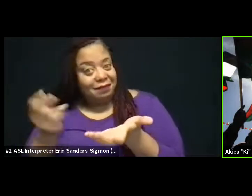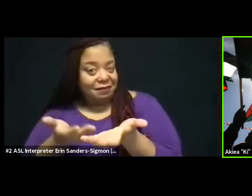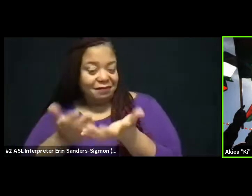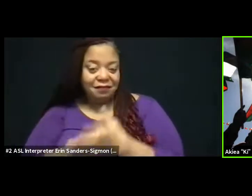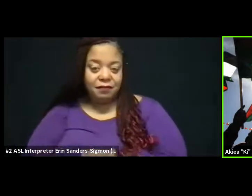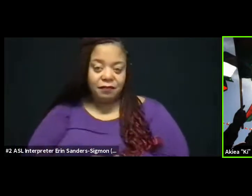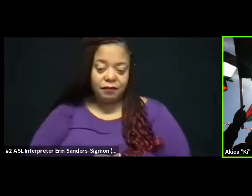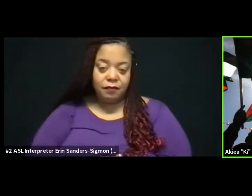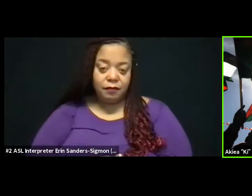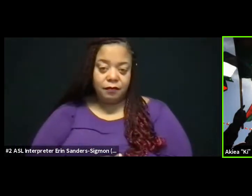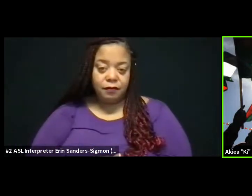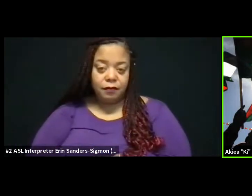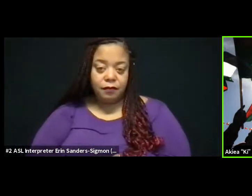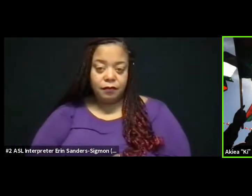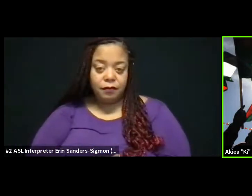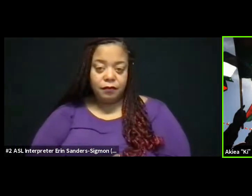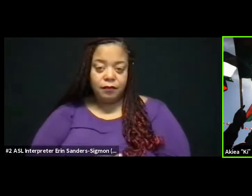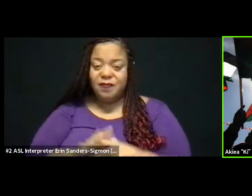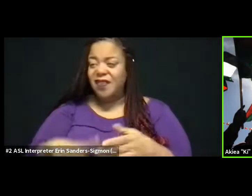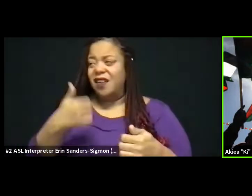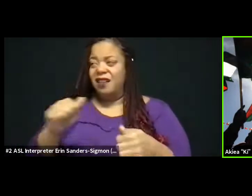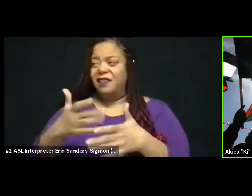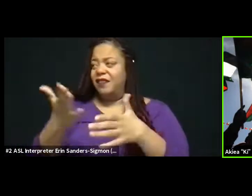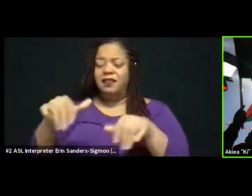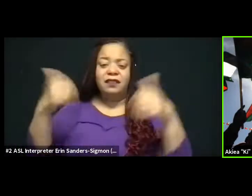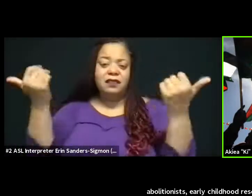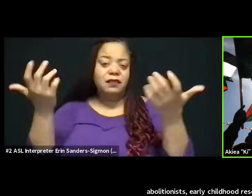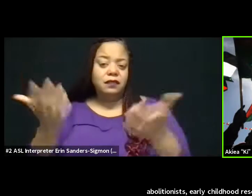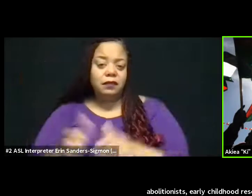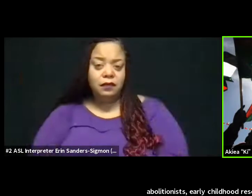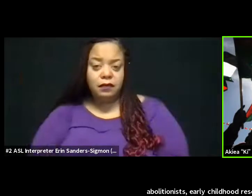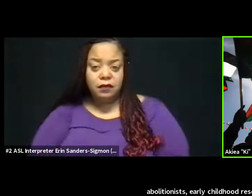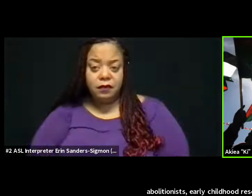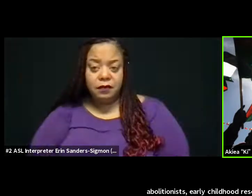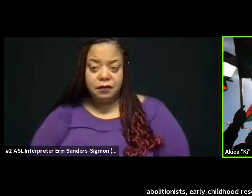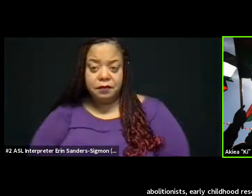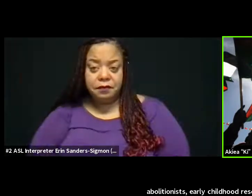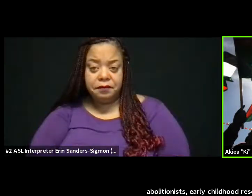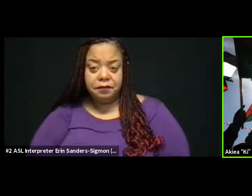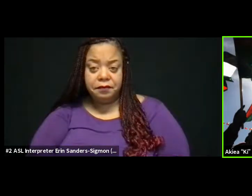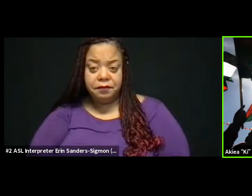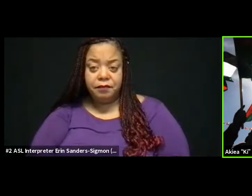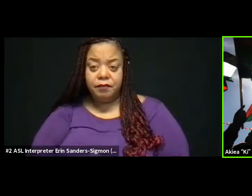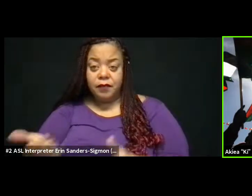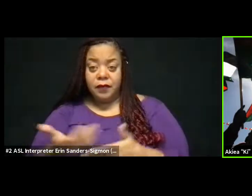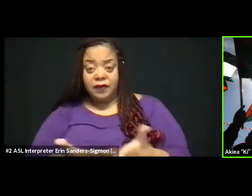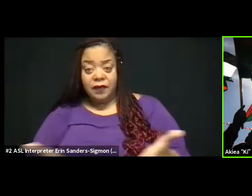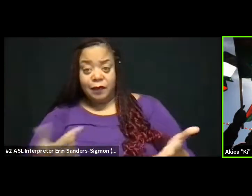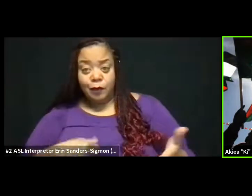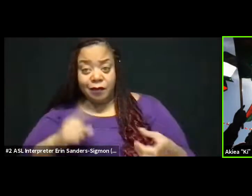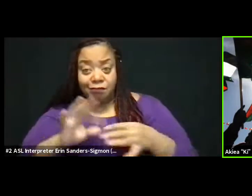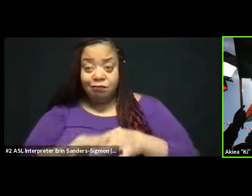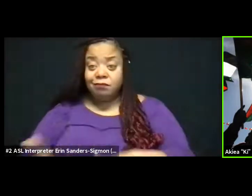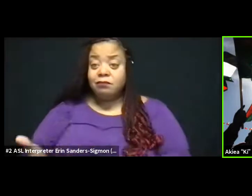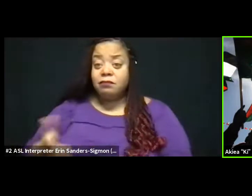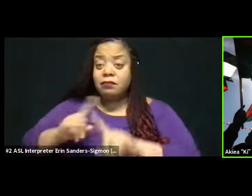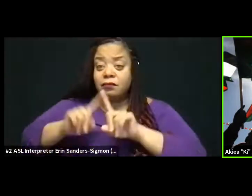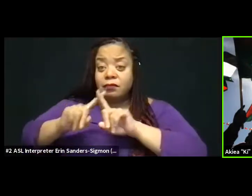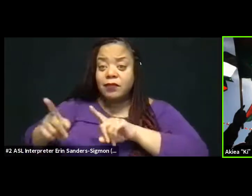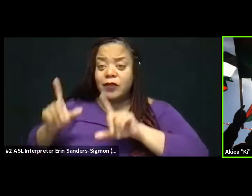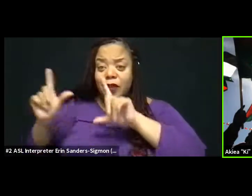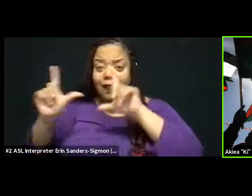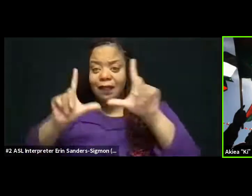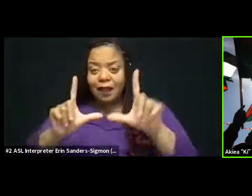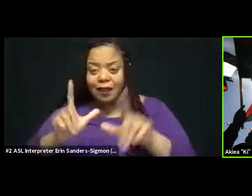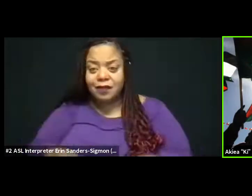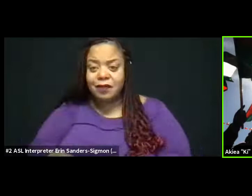than any other person in existence in terms of if we're thinking about ageism and through that lens. And so